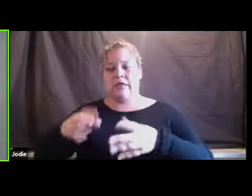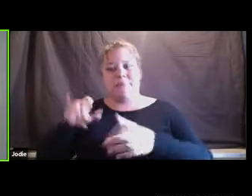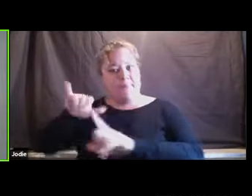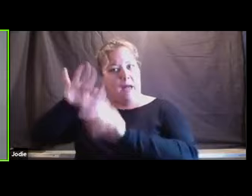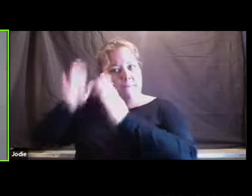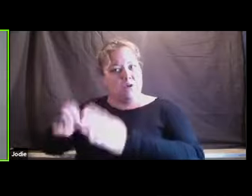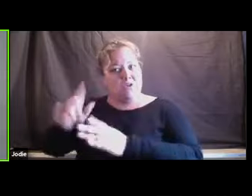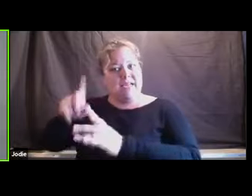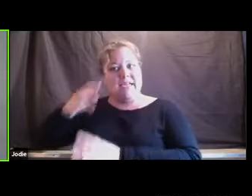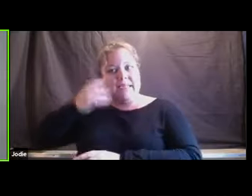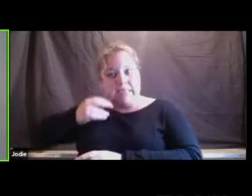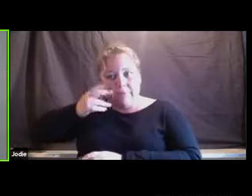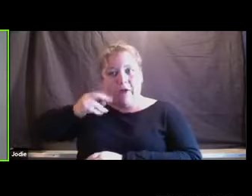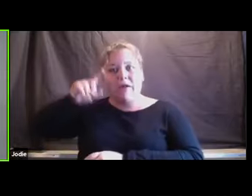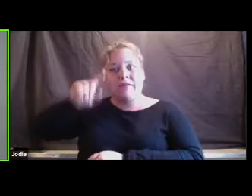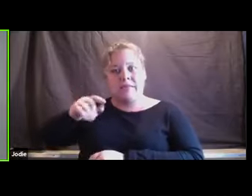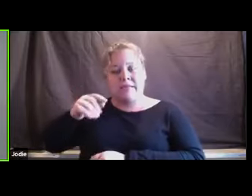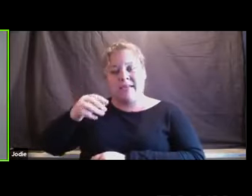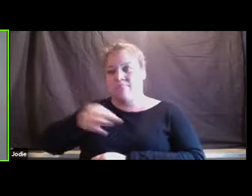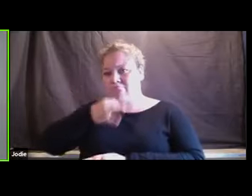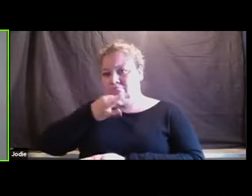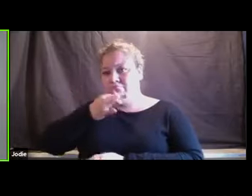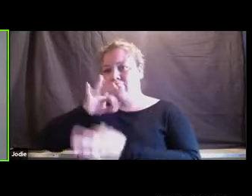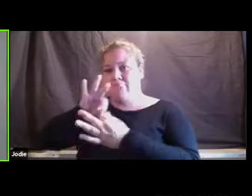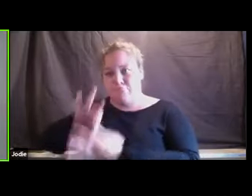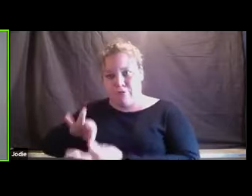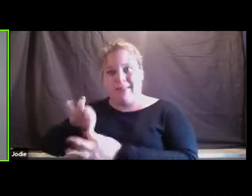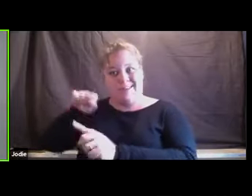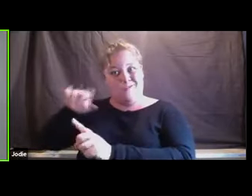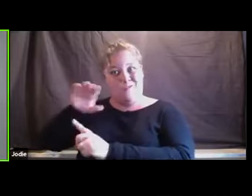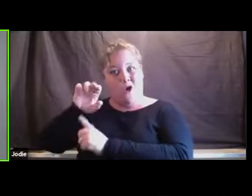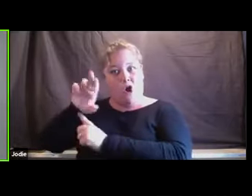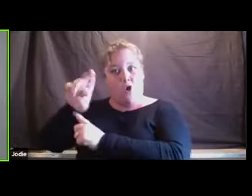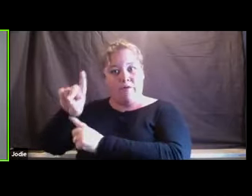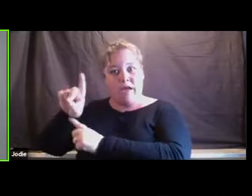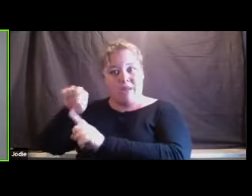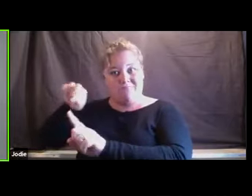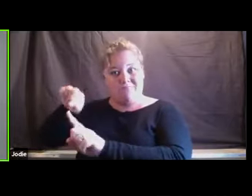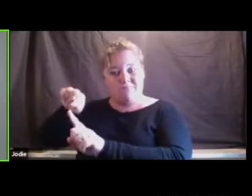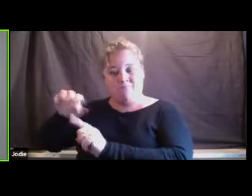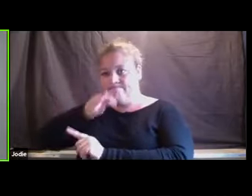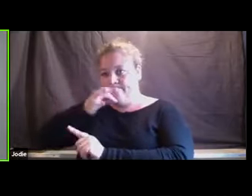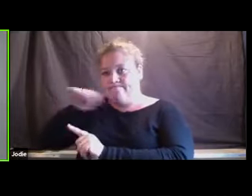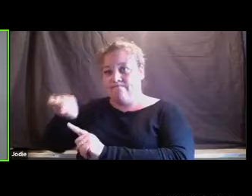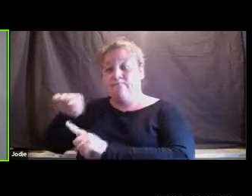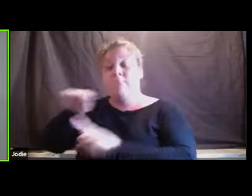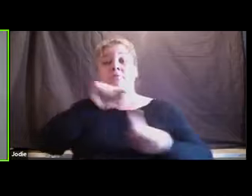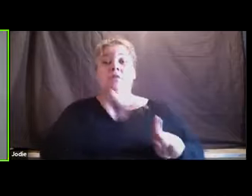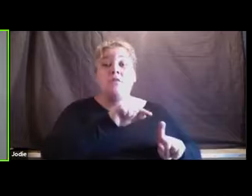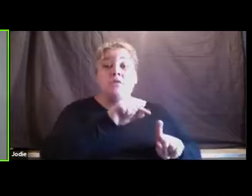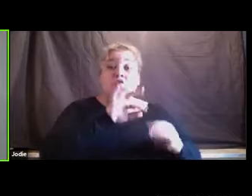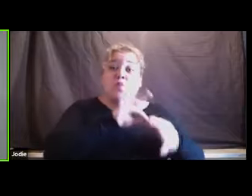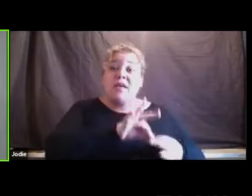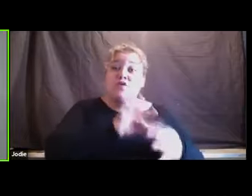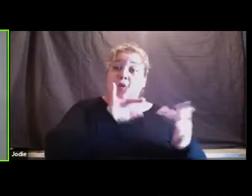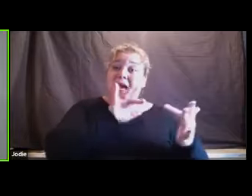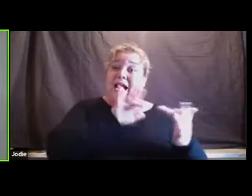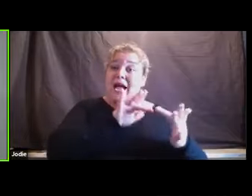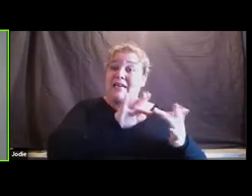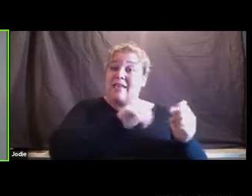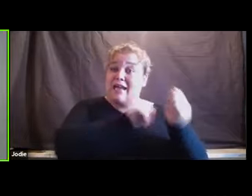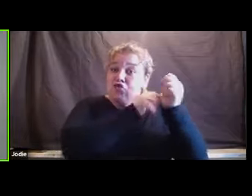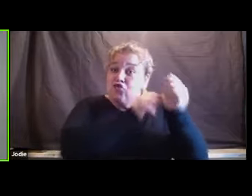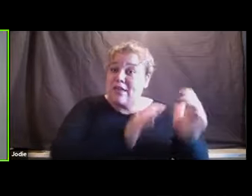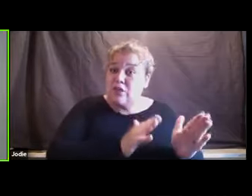skill with that group of individuals. With the contact tracers, it is essentially talking, I've actually done